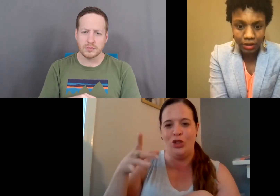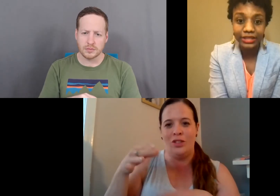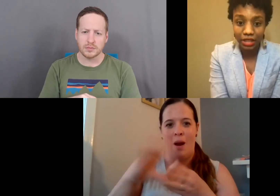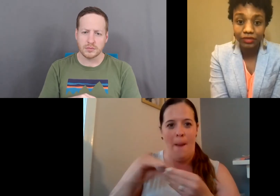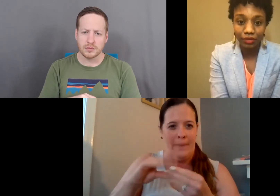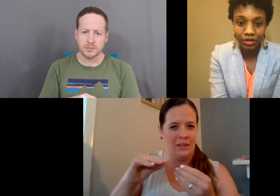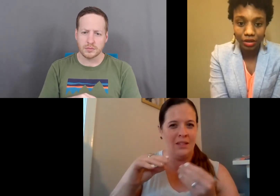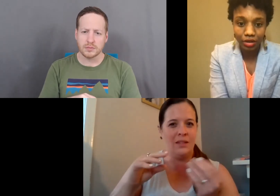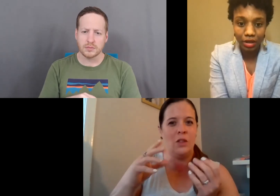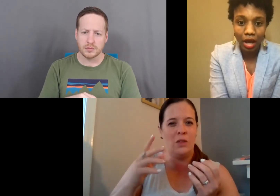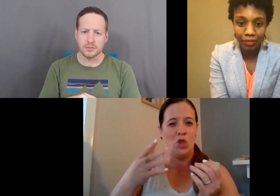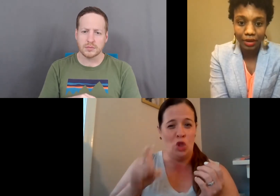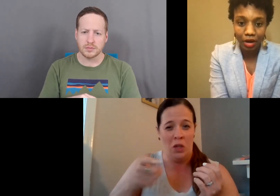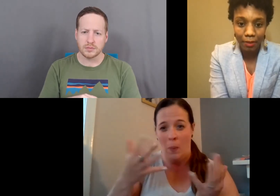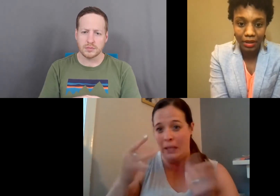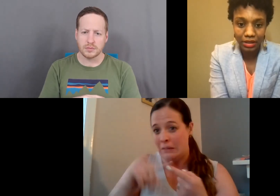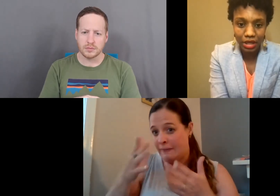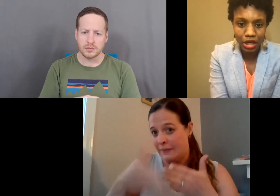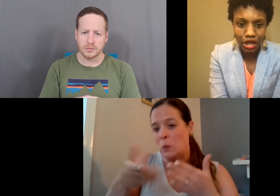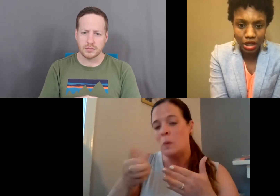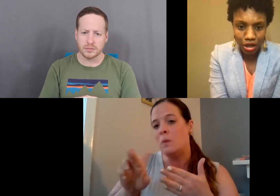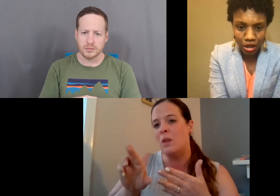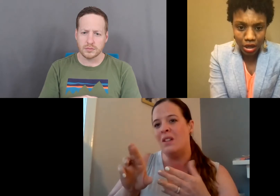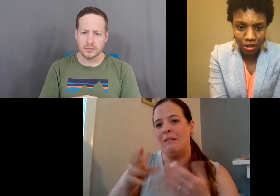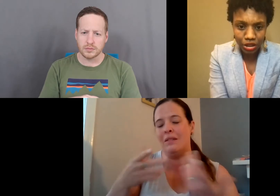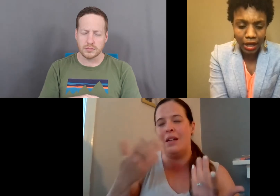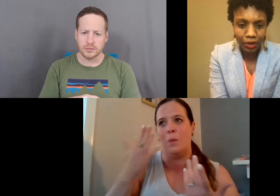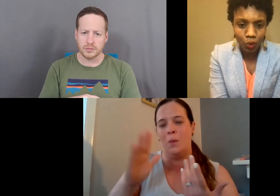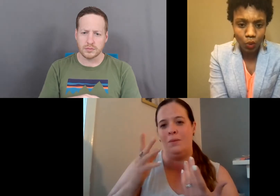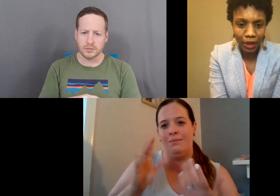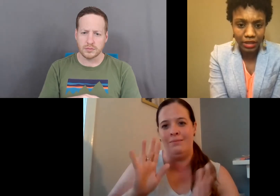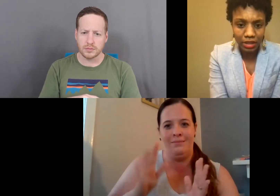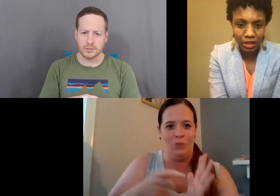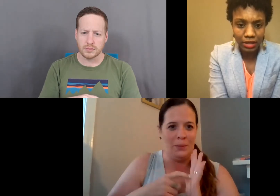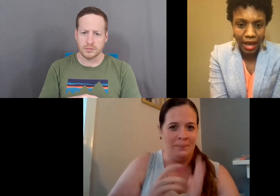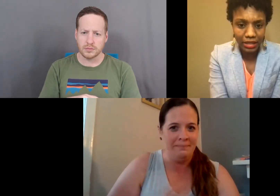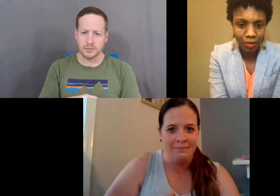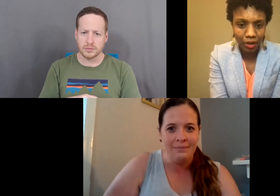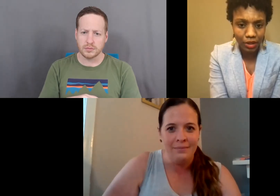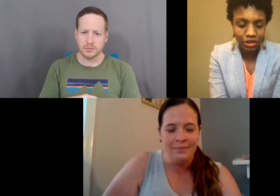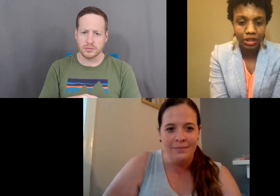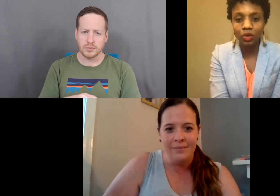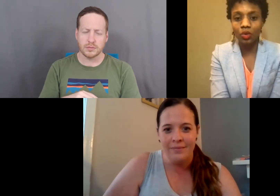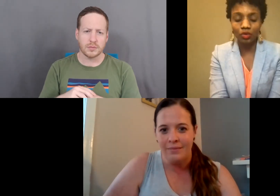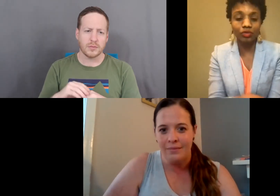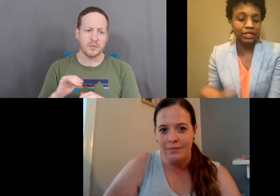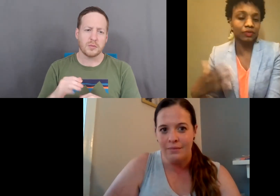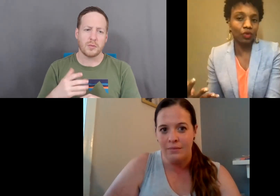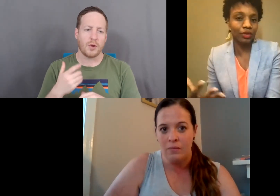executive director, their comments. Should I wait to ask my question, or it's for the